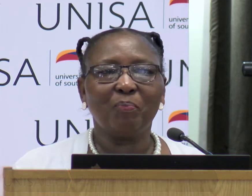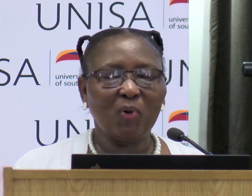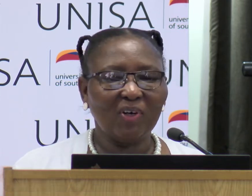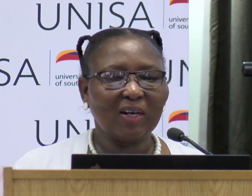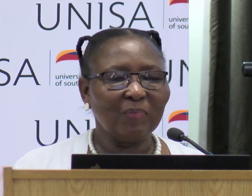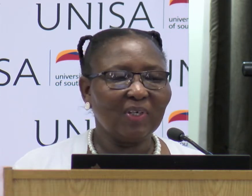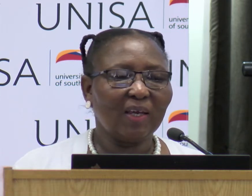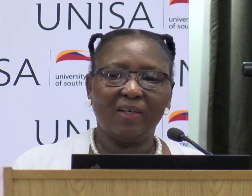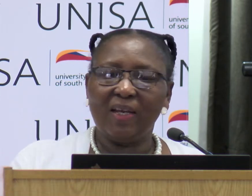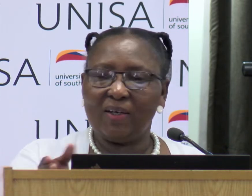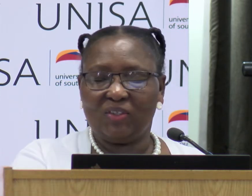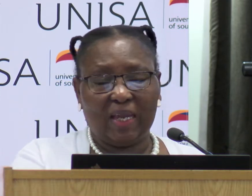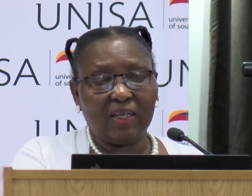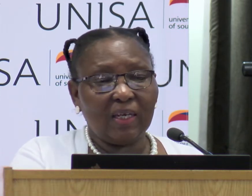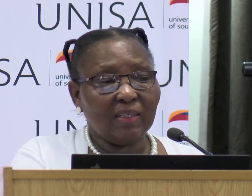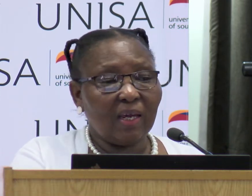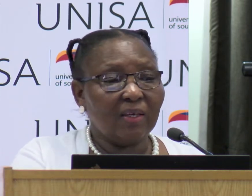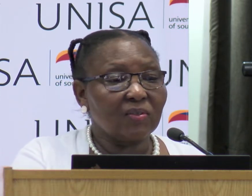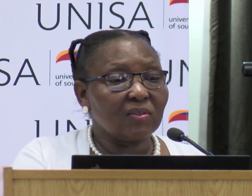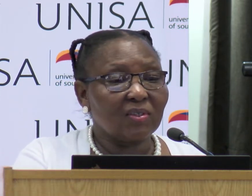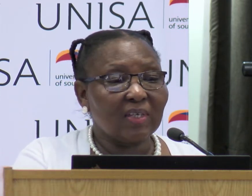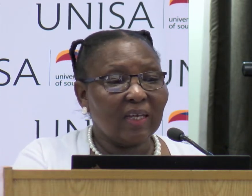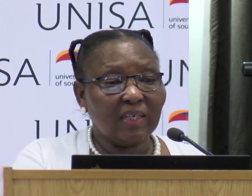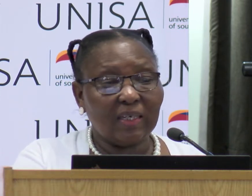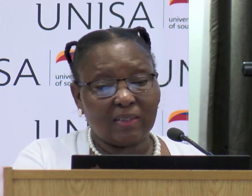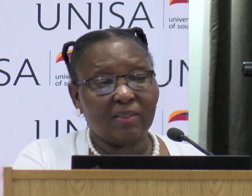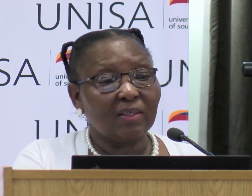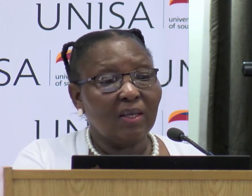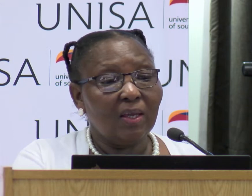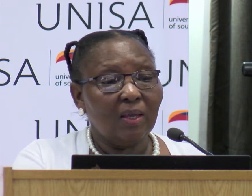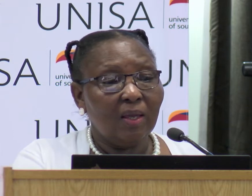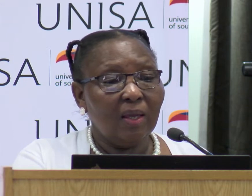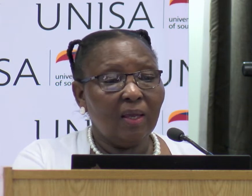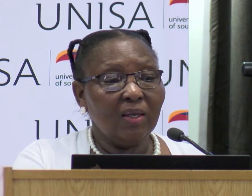Fortunately, the program director has started